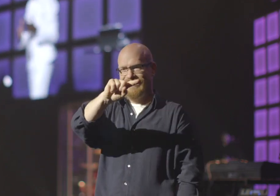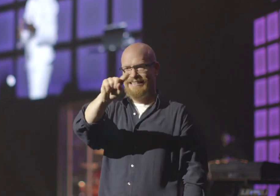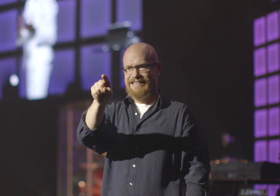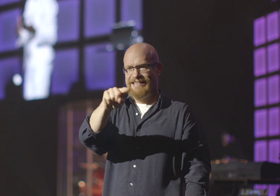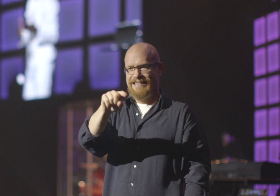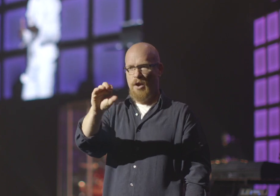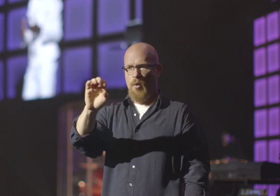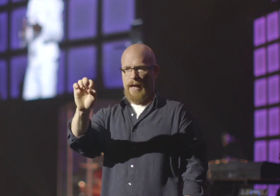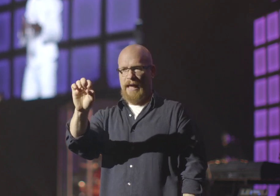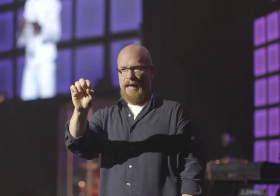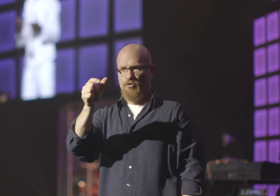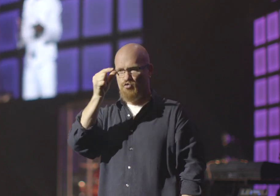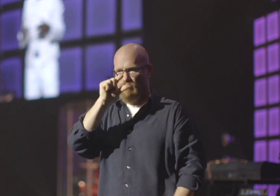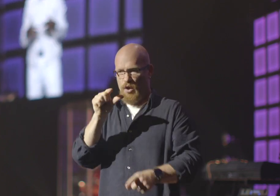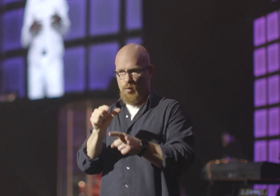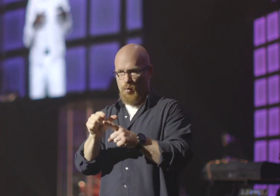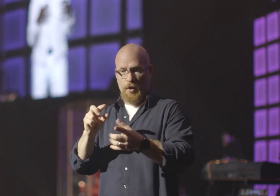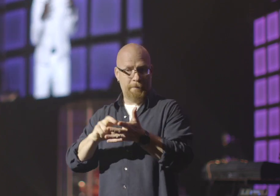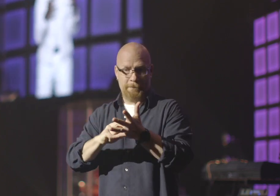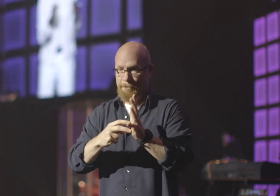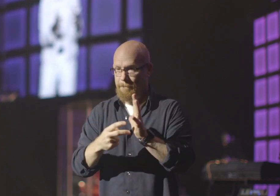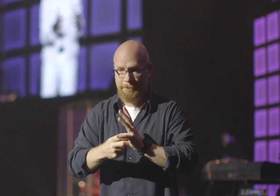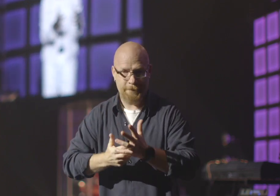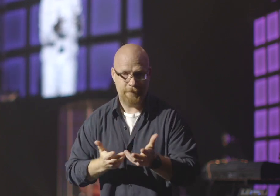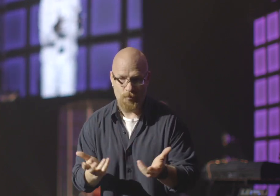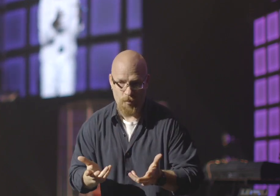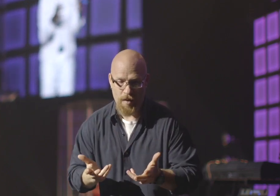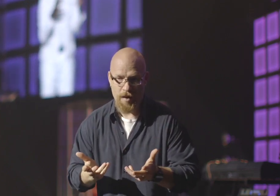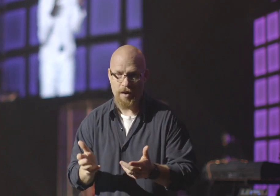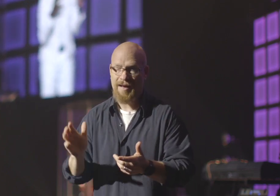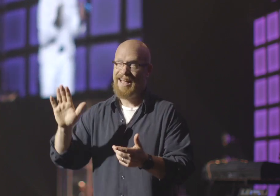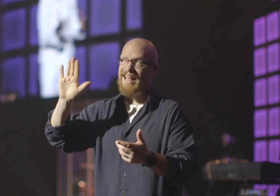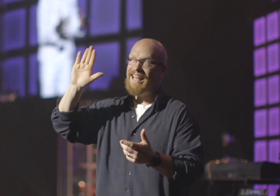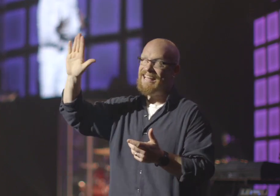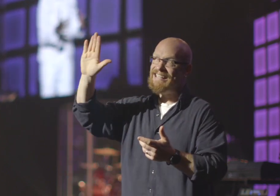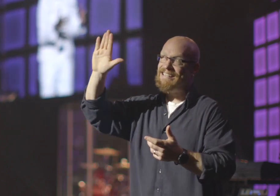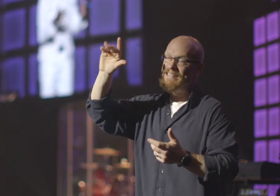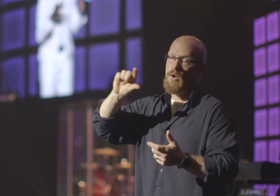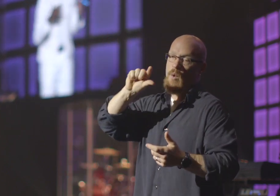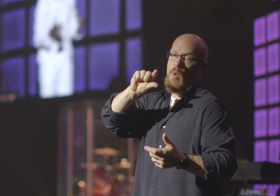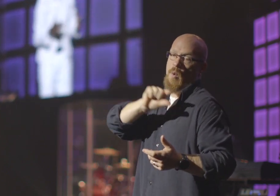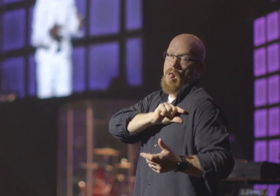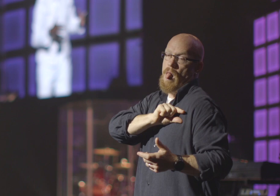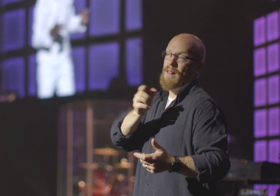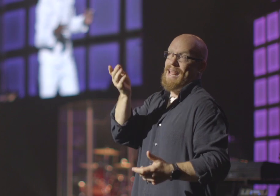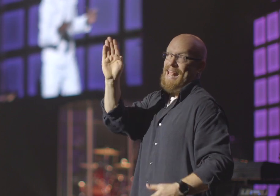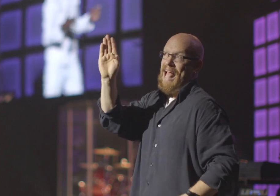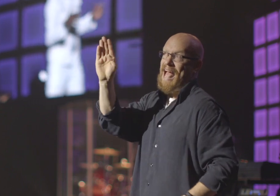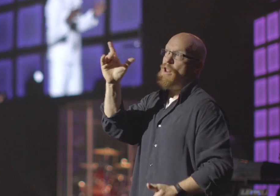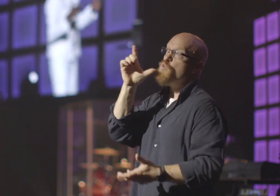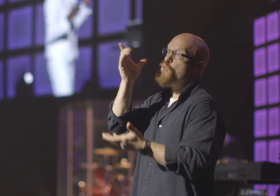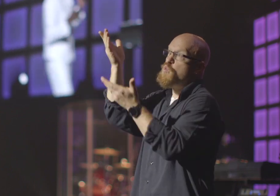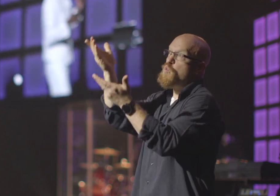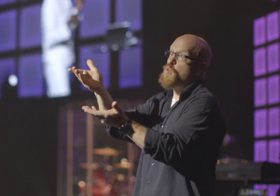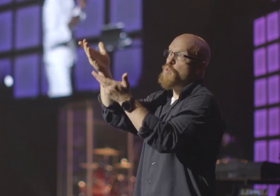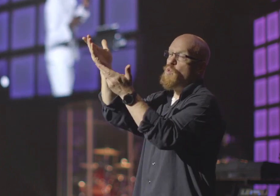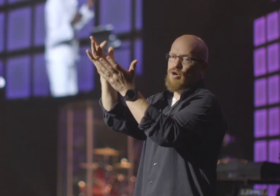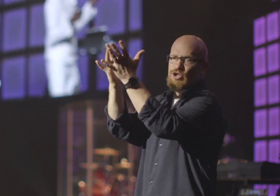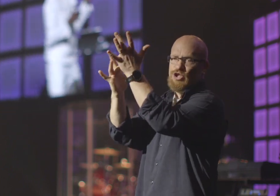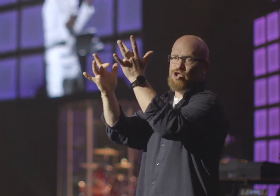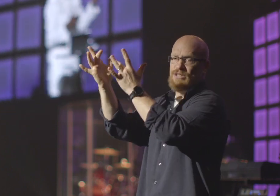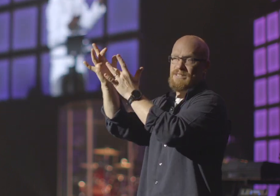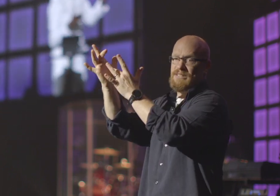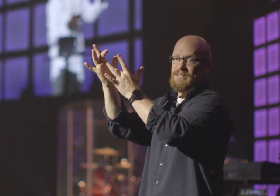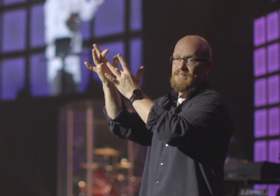Z-O-E, Zoe. And what it means is the God kind or the God quality of life. In other words, Jesus is saying,